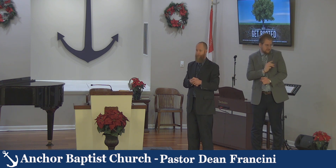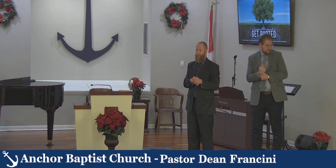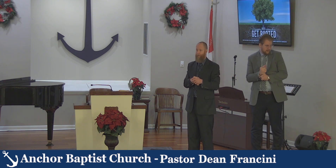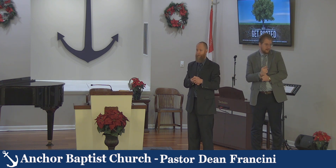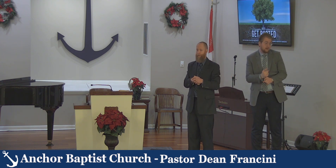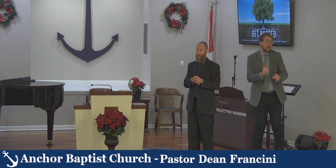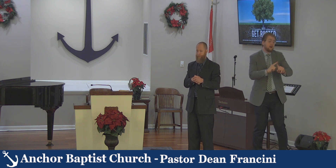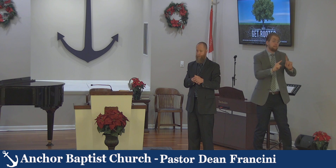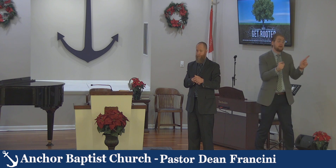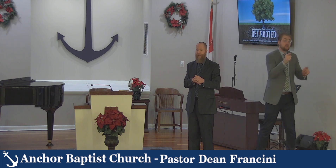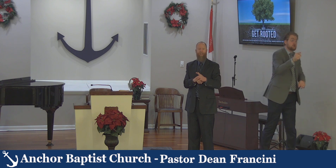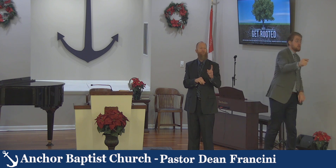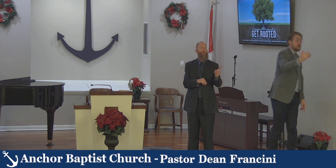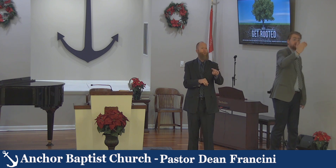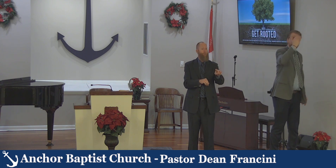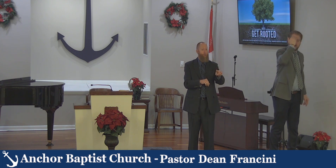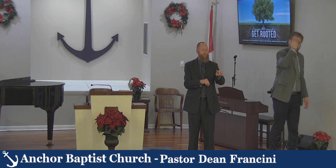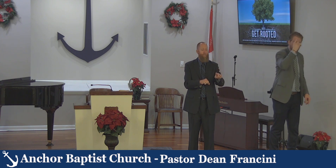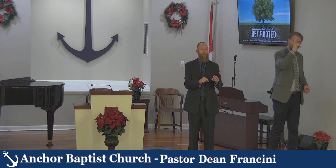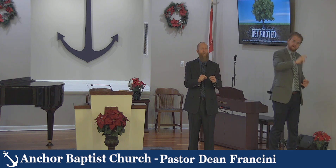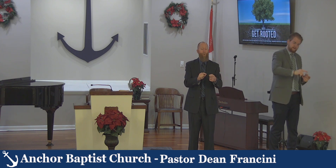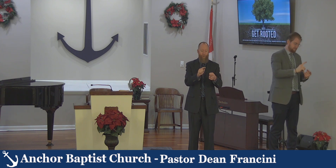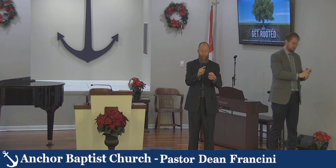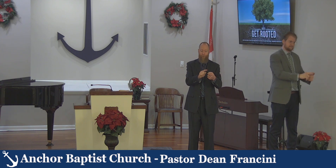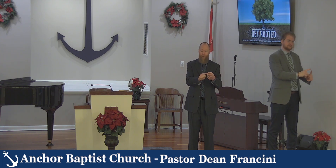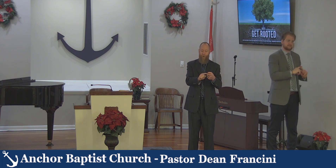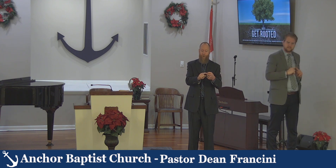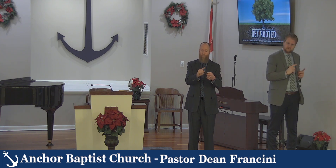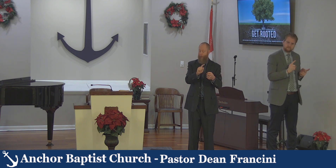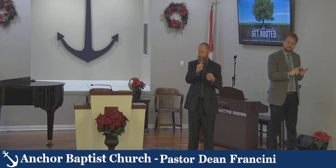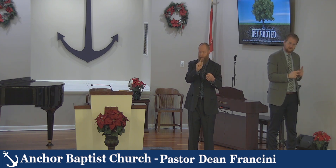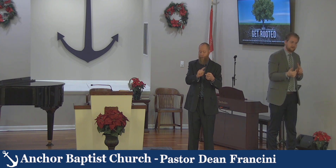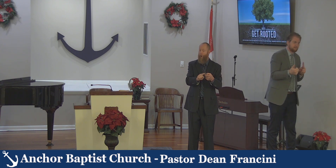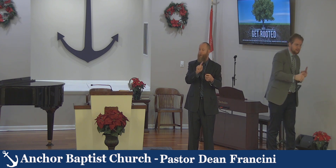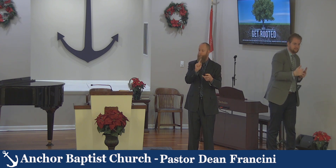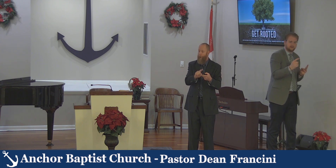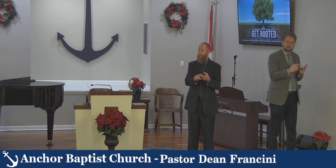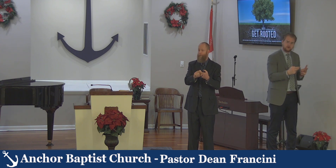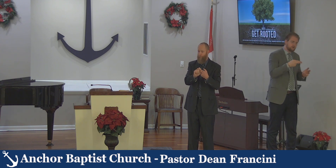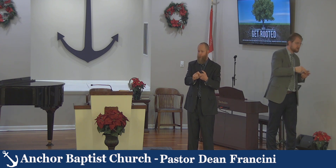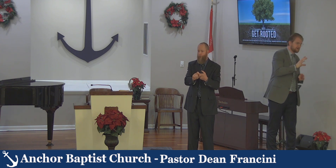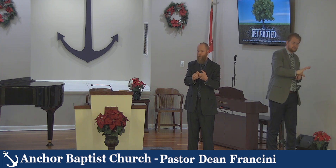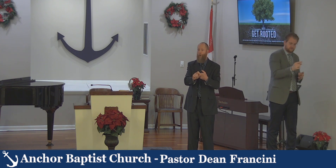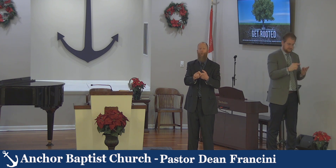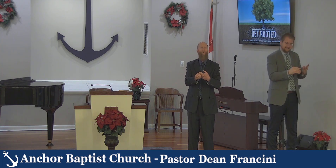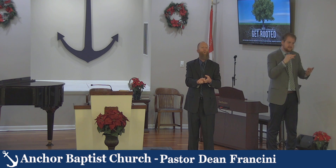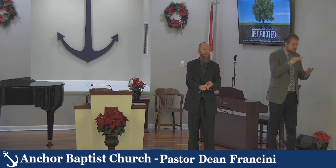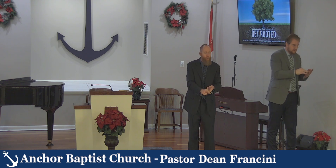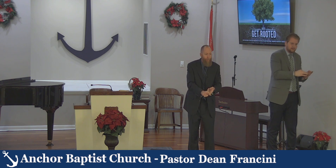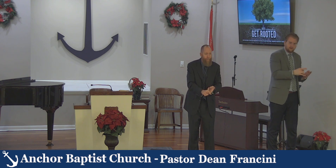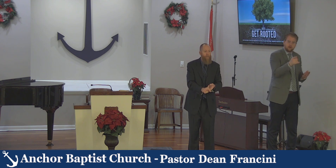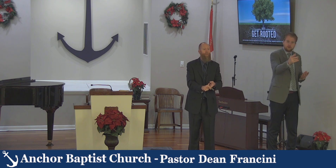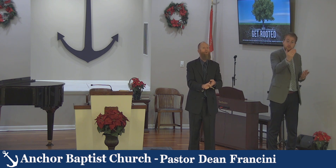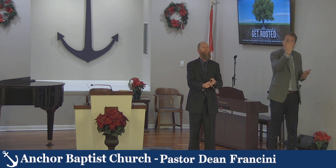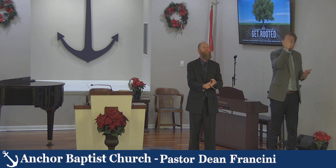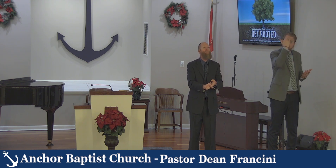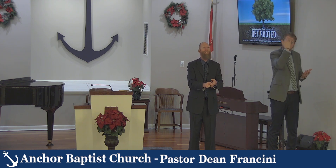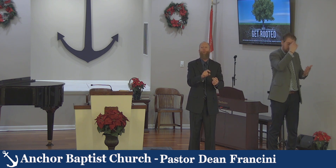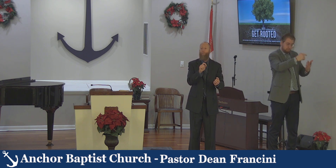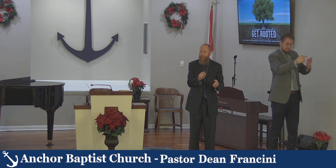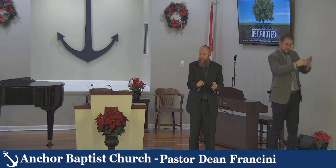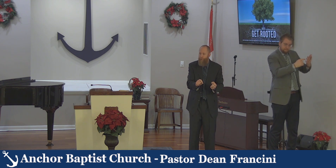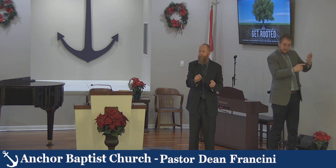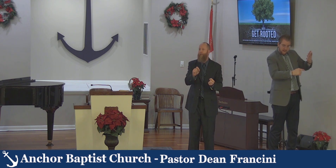happen. Acts chapter 13, when Paul and Barnabas were called, what were they doing? They were